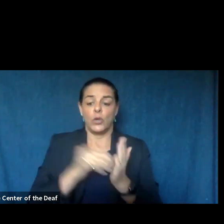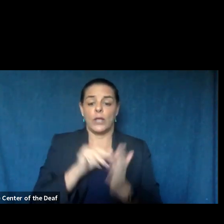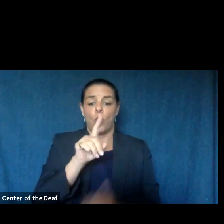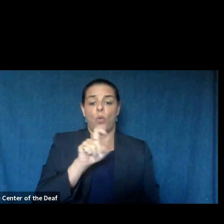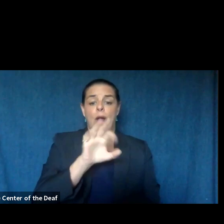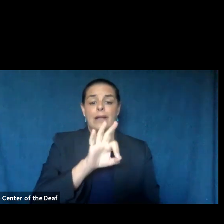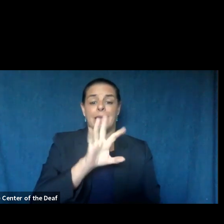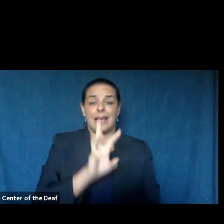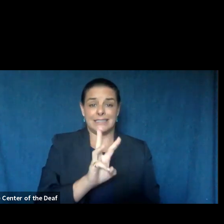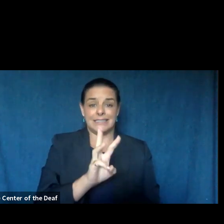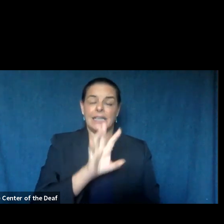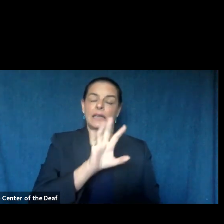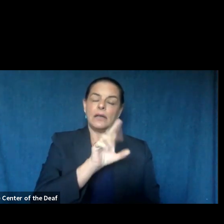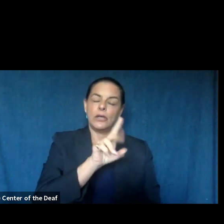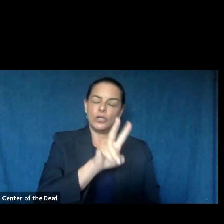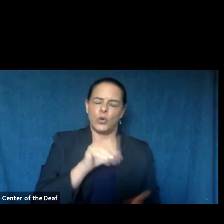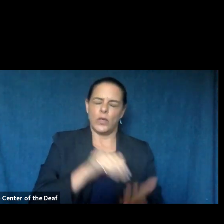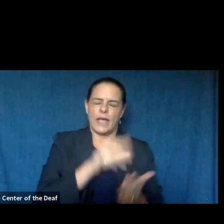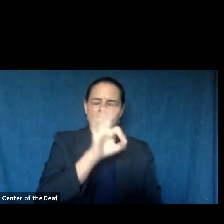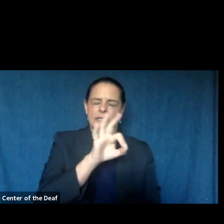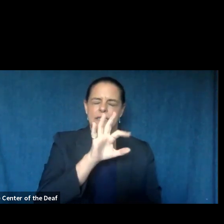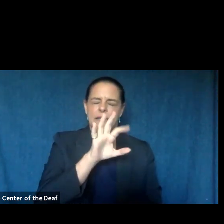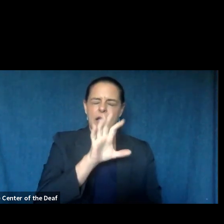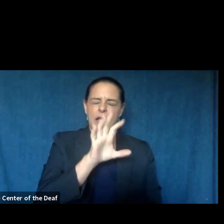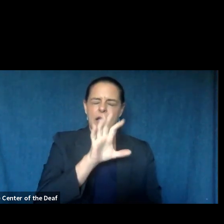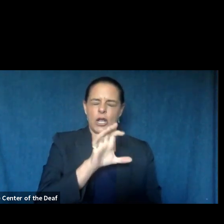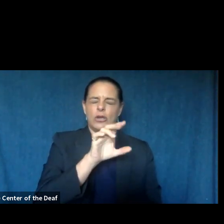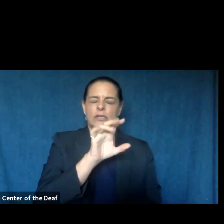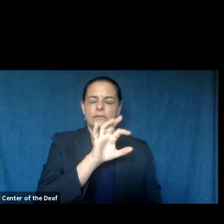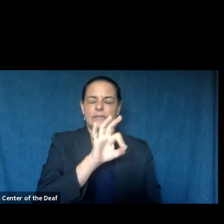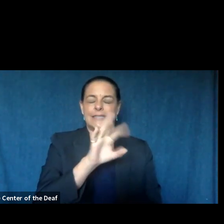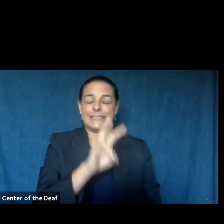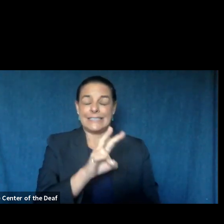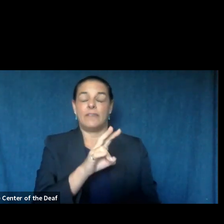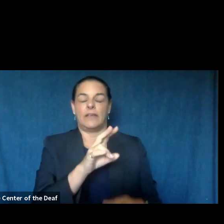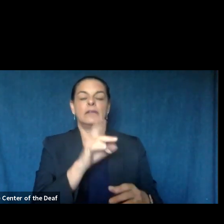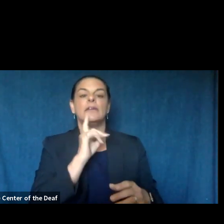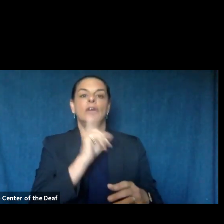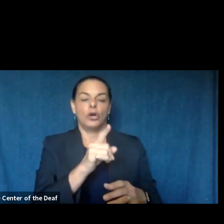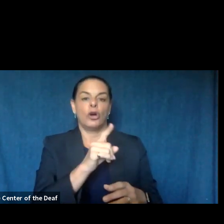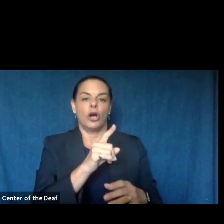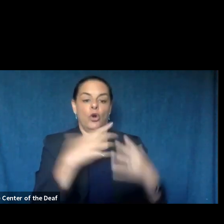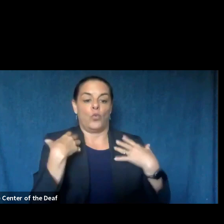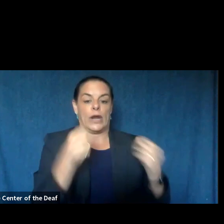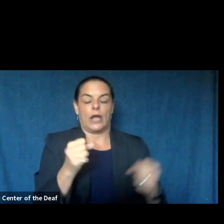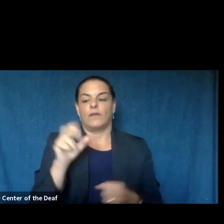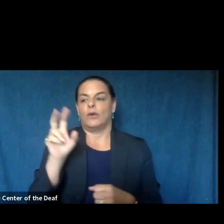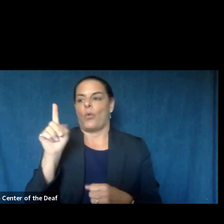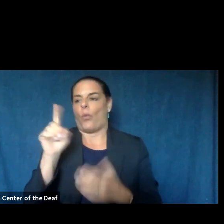2,197 of our cases have recovered, giving us 2,203 active cases.